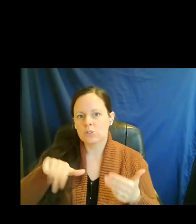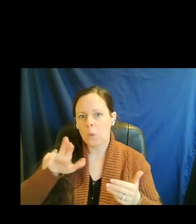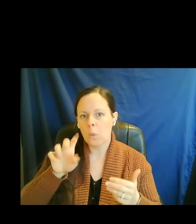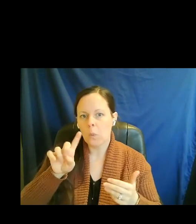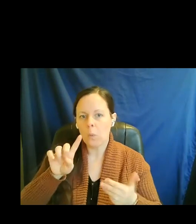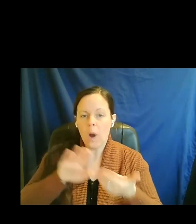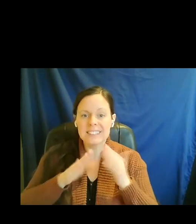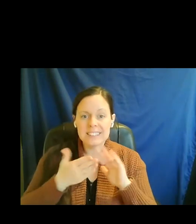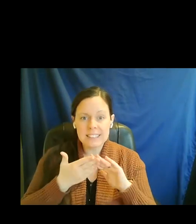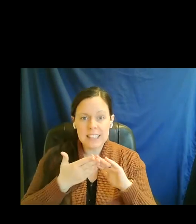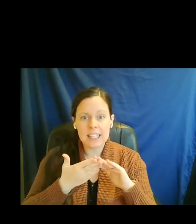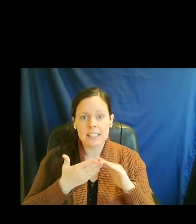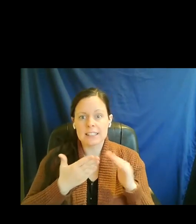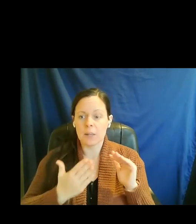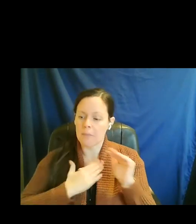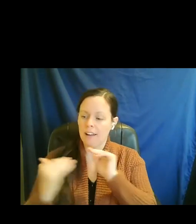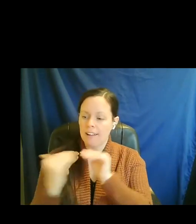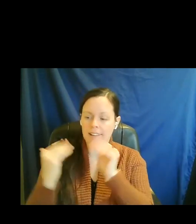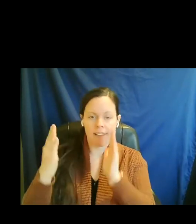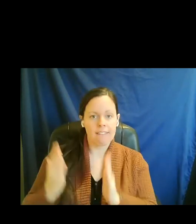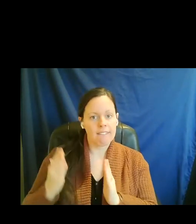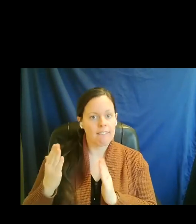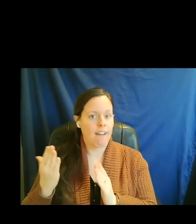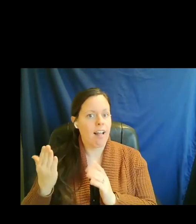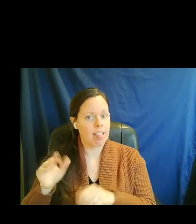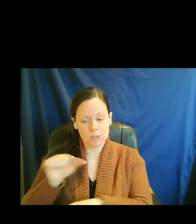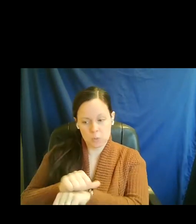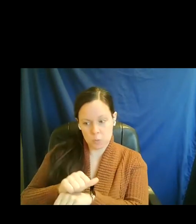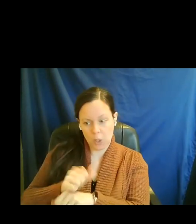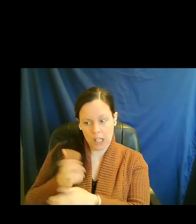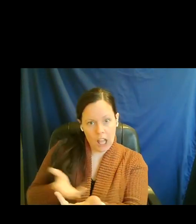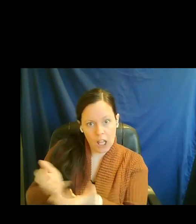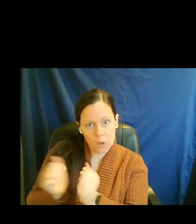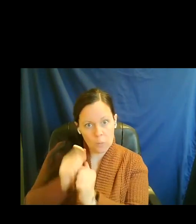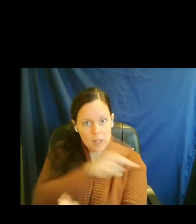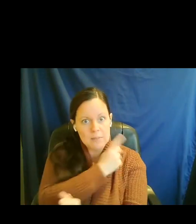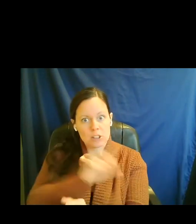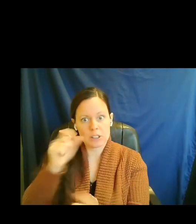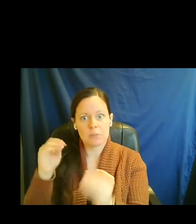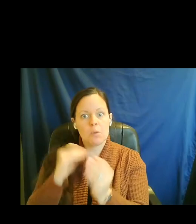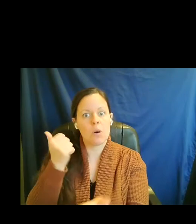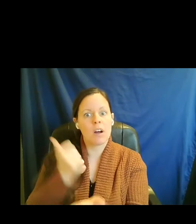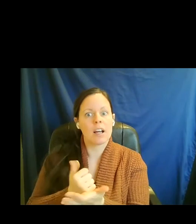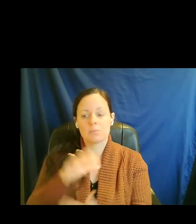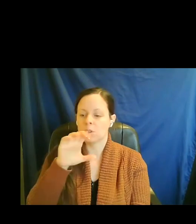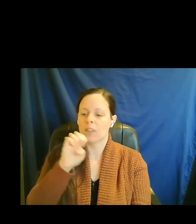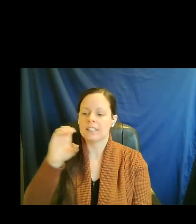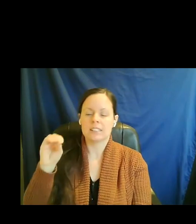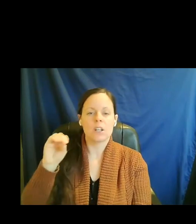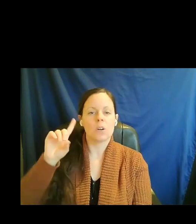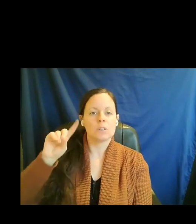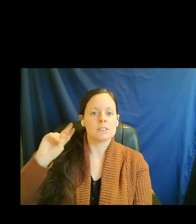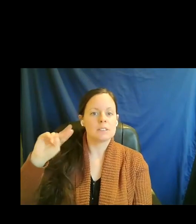my colleagues at the bedside needed extra help. So our CEO, Doug Cropper, put a call out